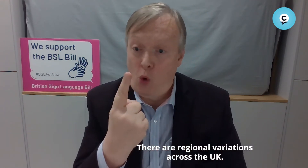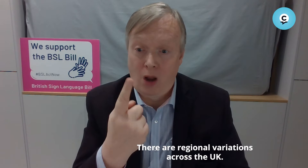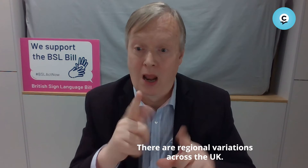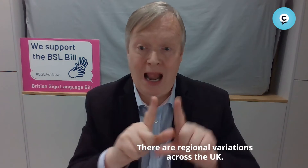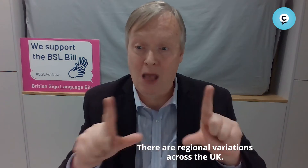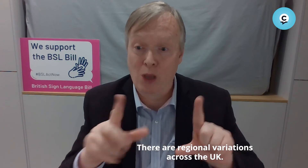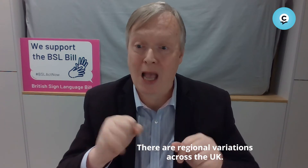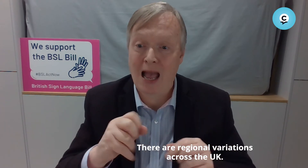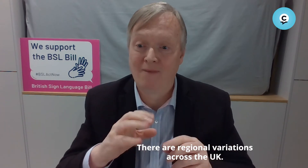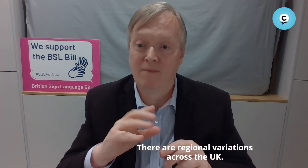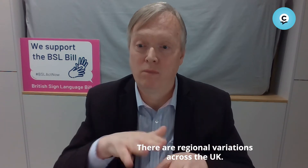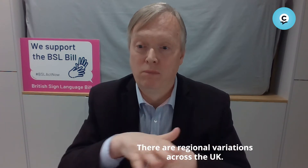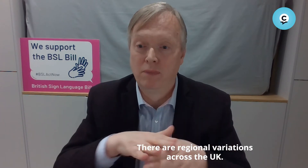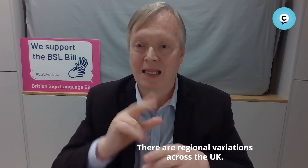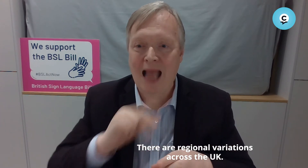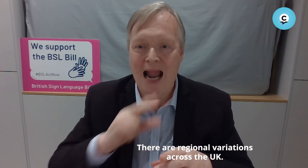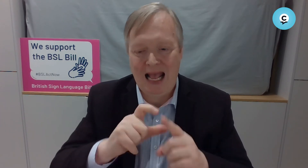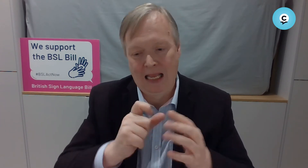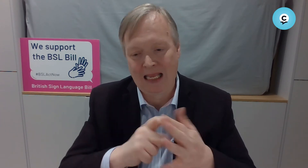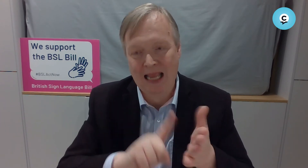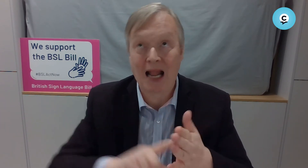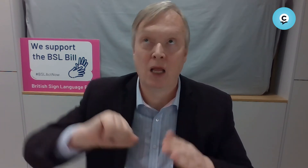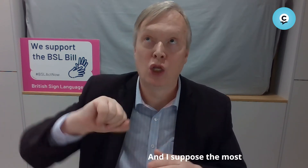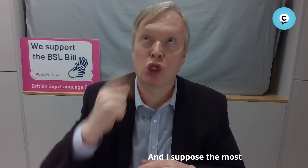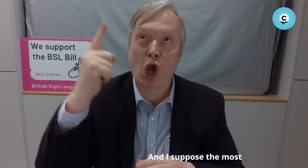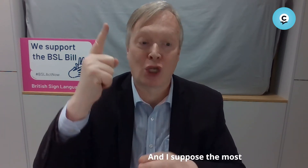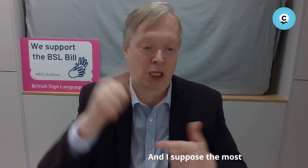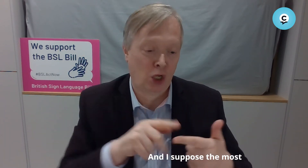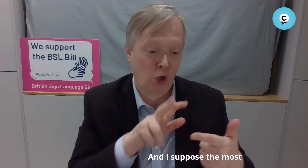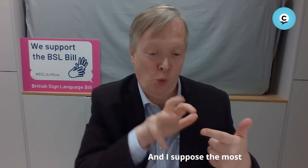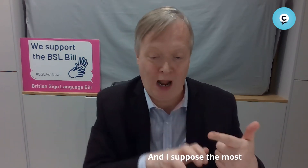are regional variations across the UK. And I suppose the